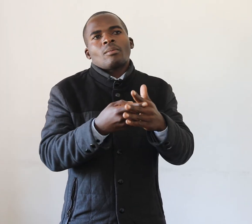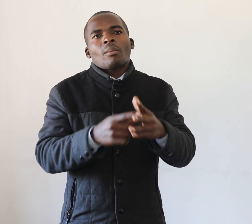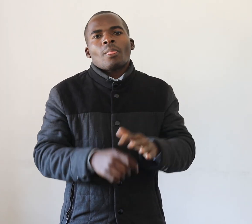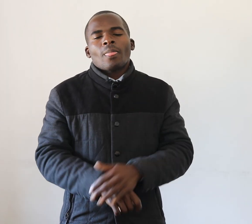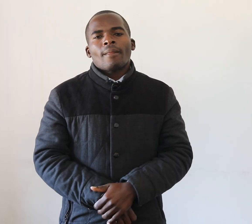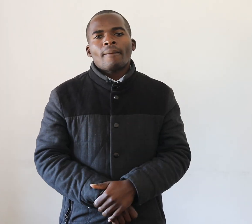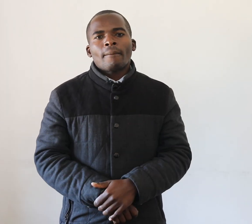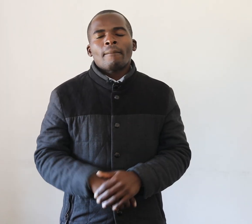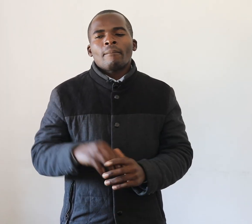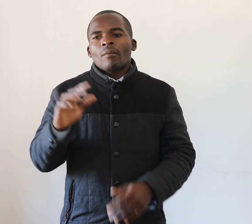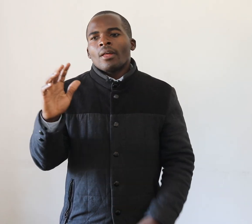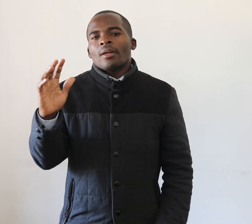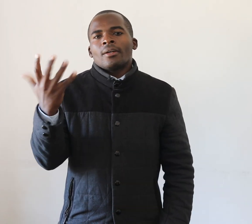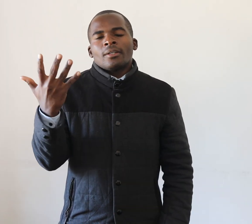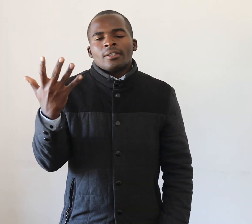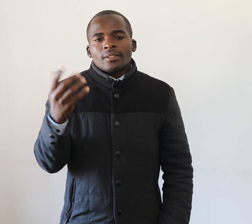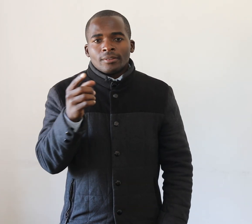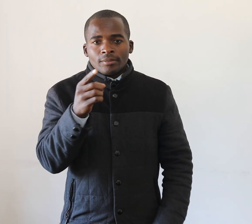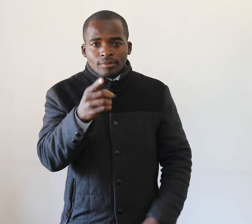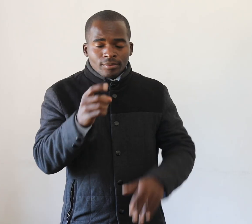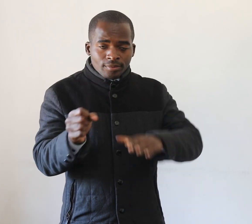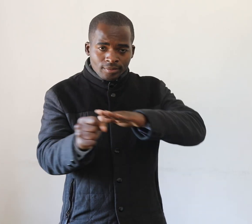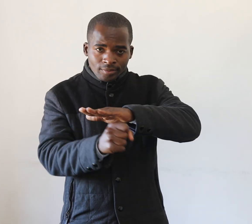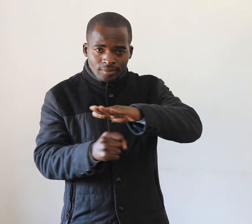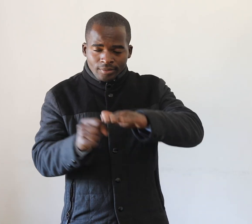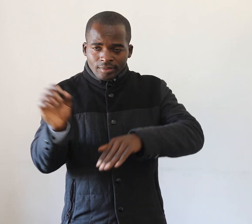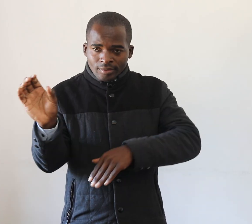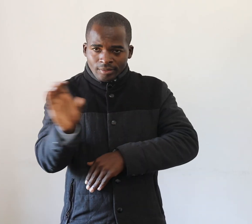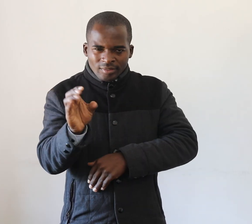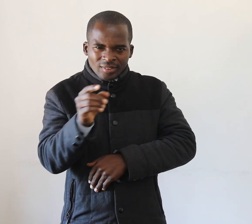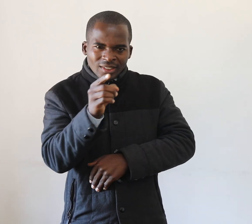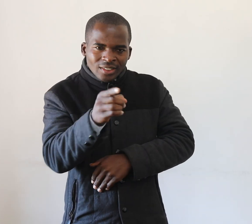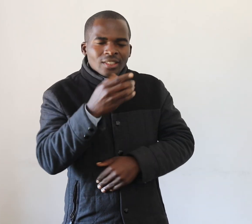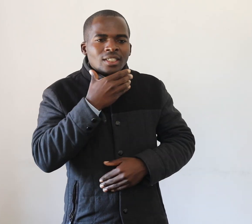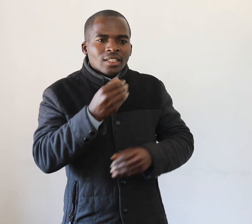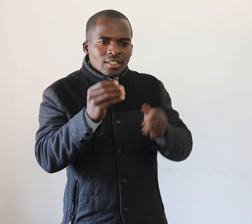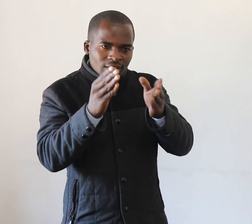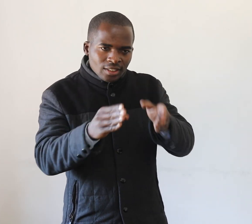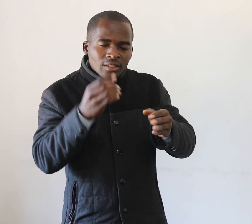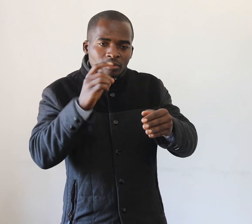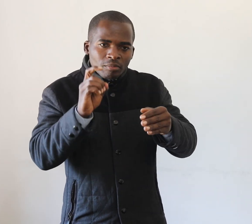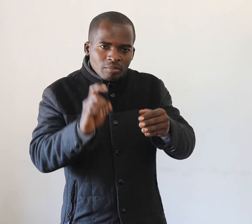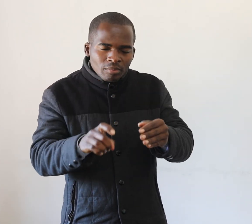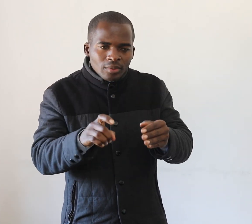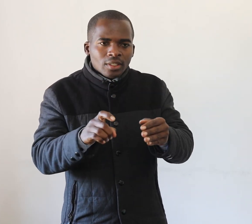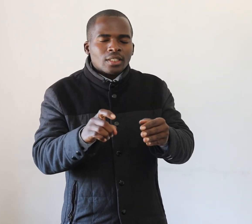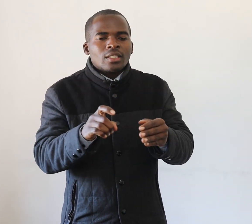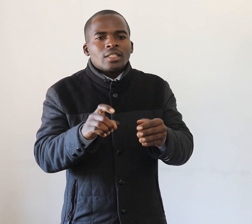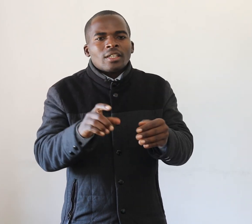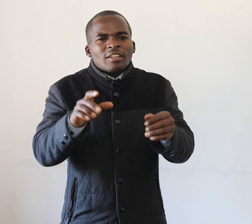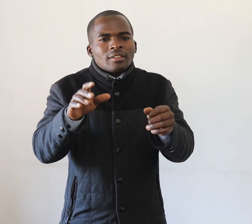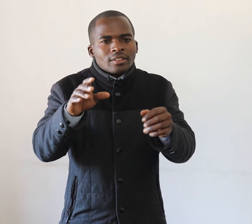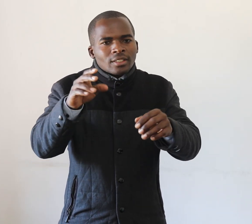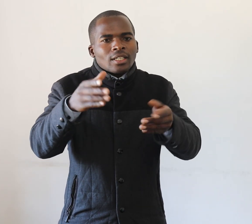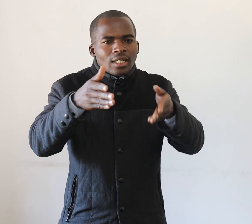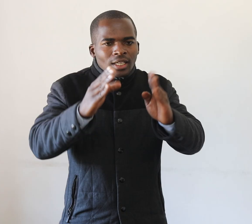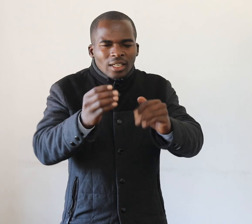Fifth, subsection 5 says the Commission must fill the vacancy within 90 days by using the